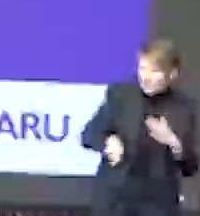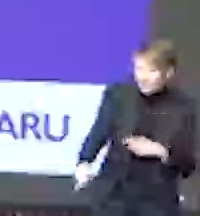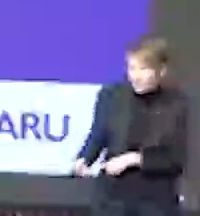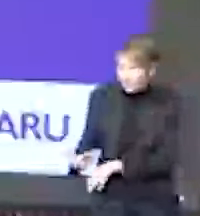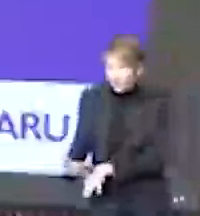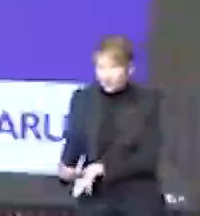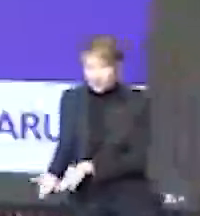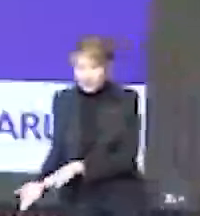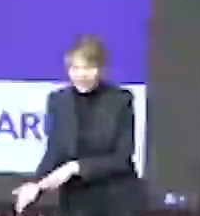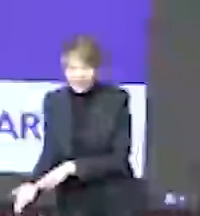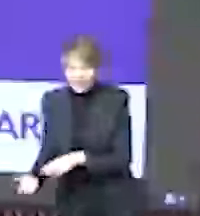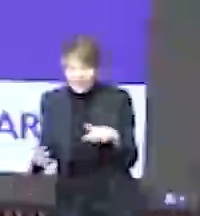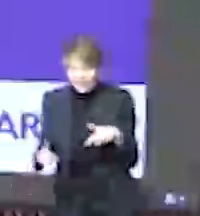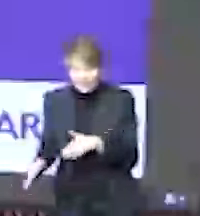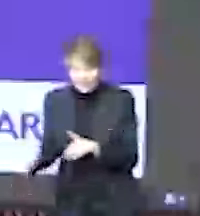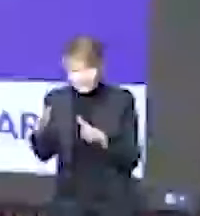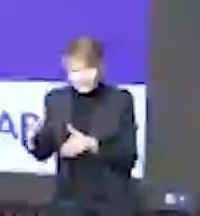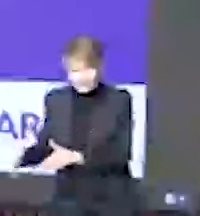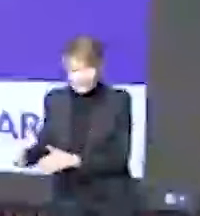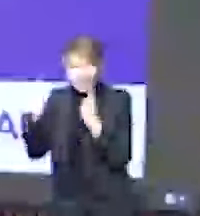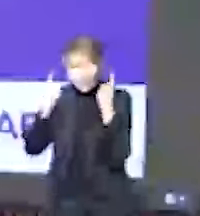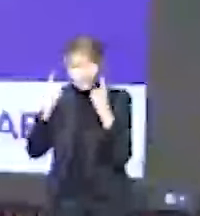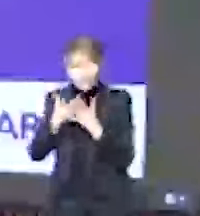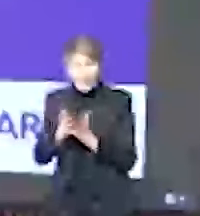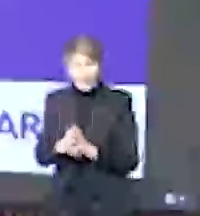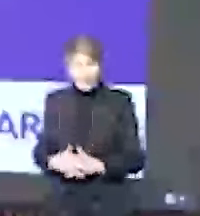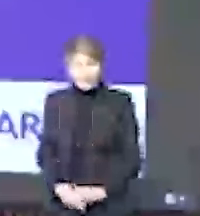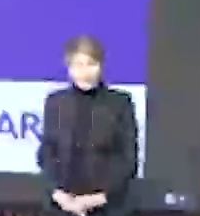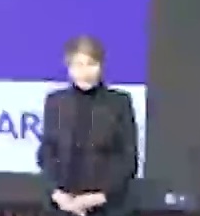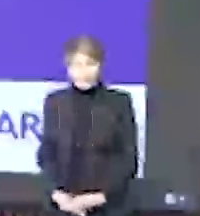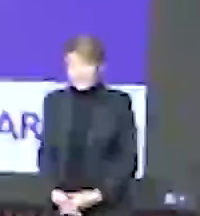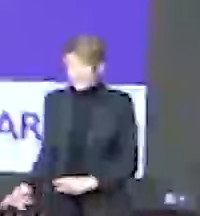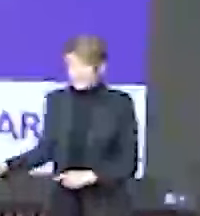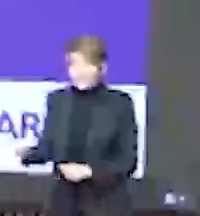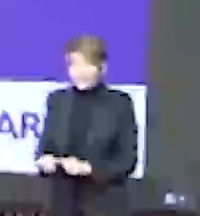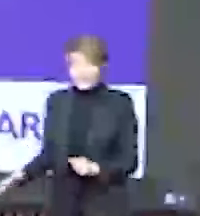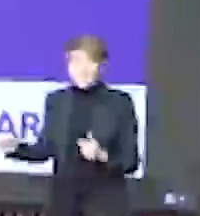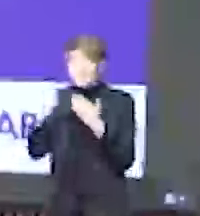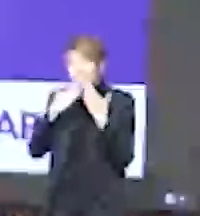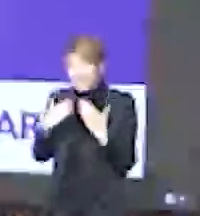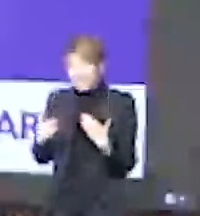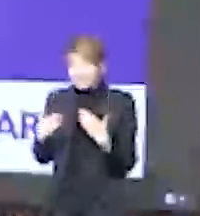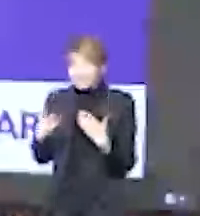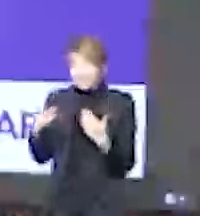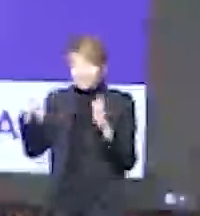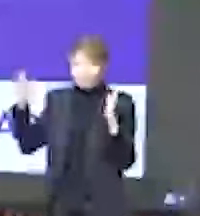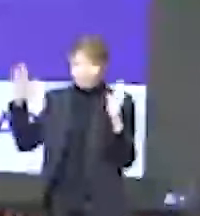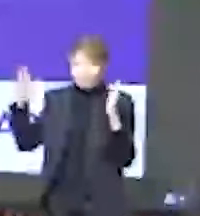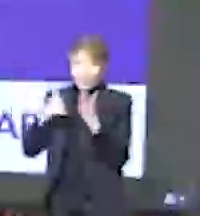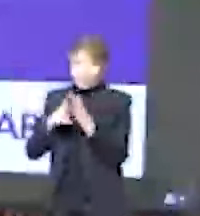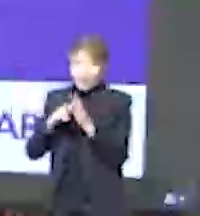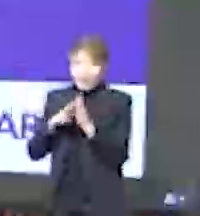progress that you're making. So you've got to be thoughtful about that. Fantastic. Can you please join me in thanking Ryan Batchelor?